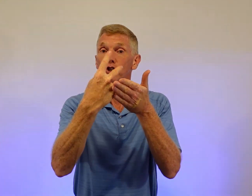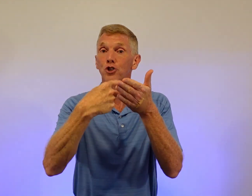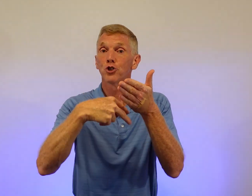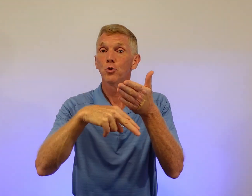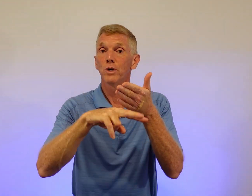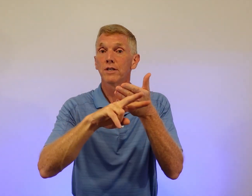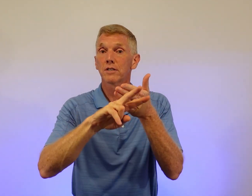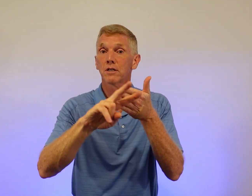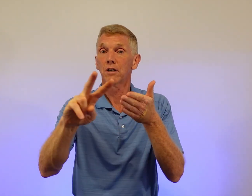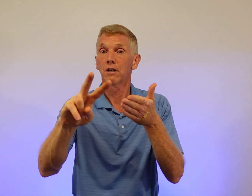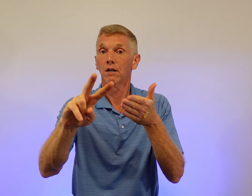2 weeks.